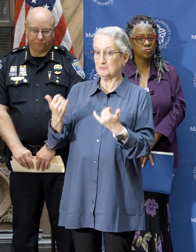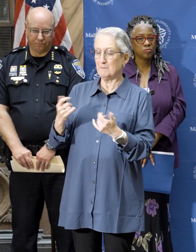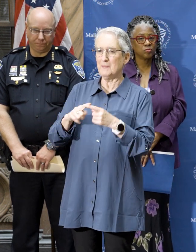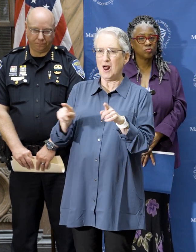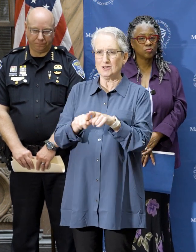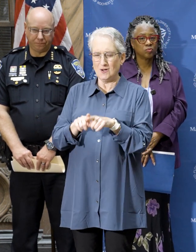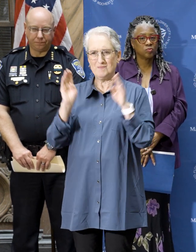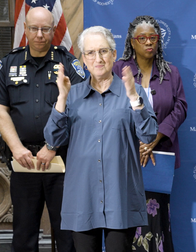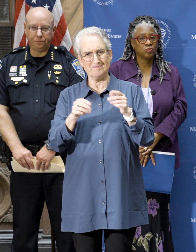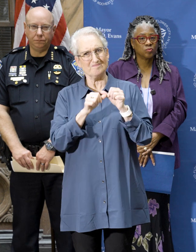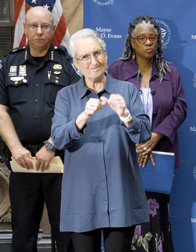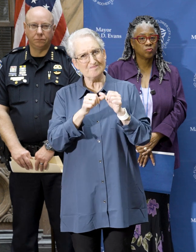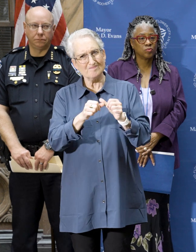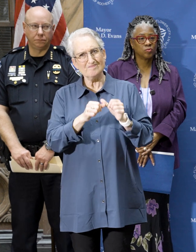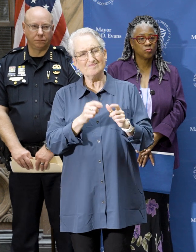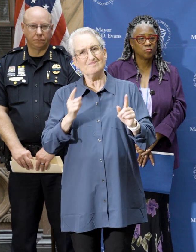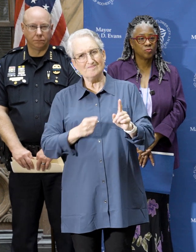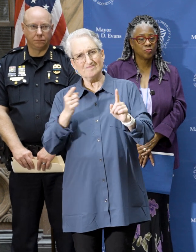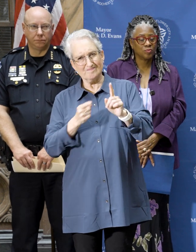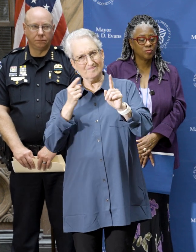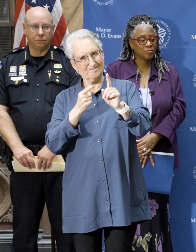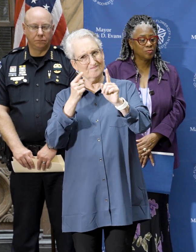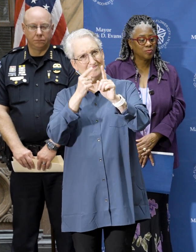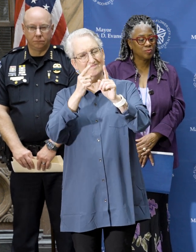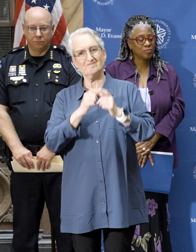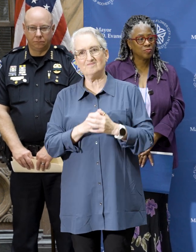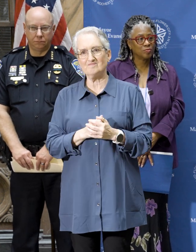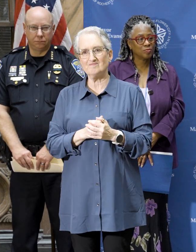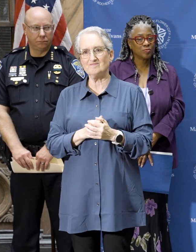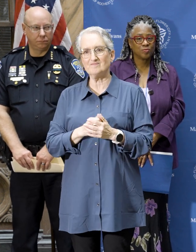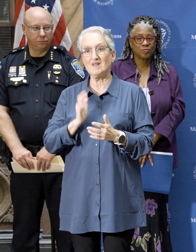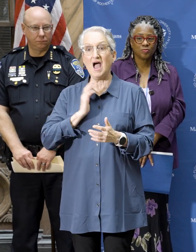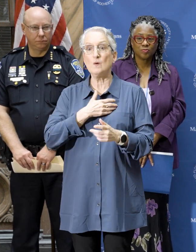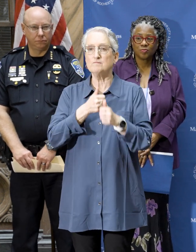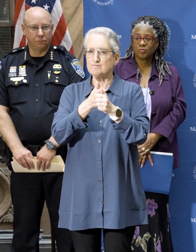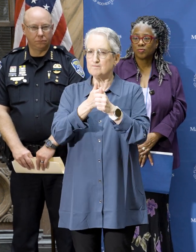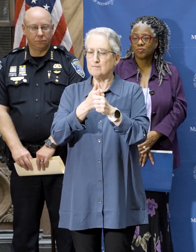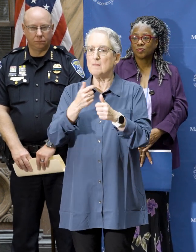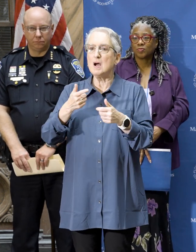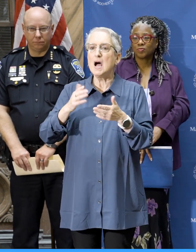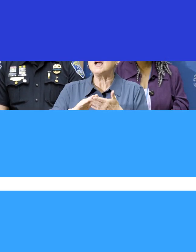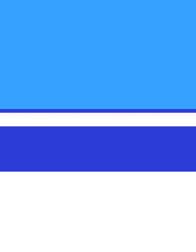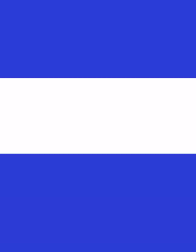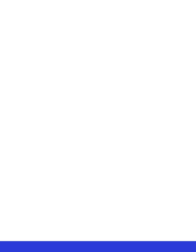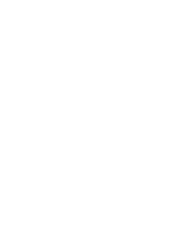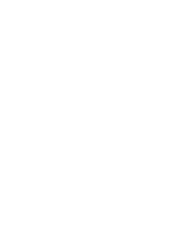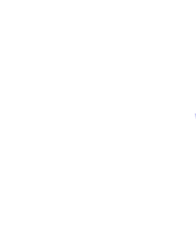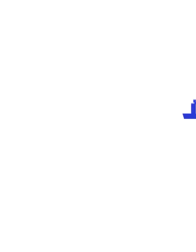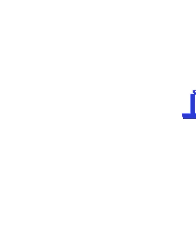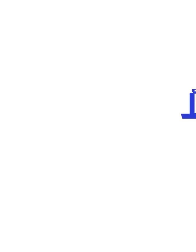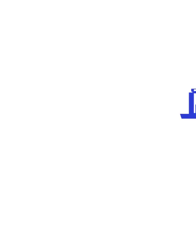month, and we'll continue to update the community. I want to thank the media also for being here today.